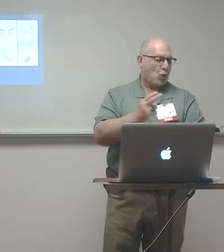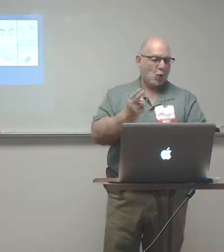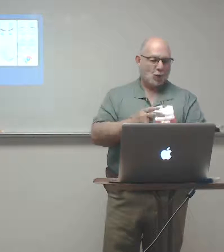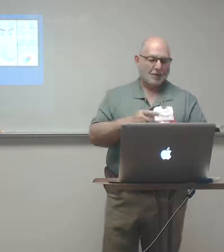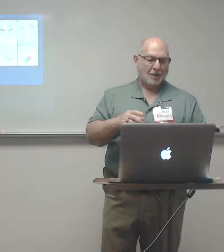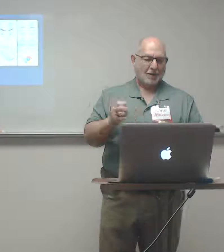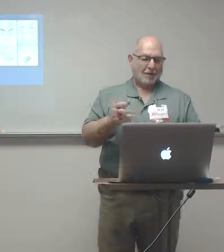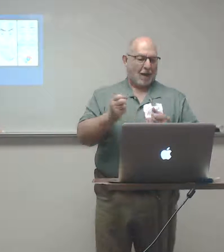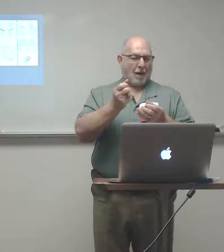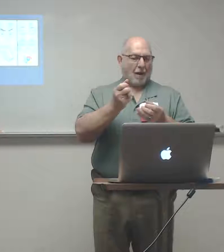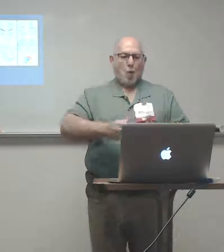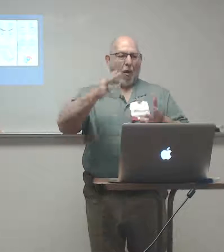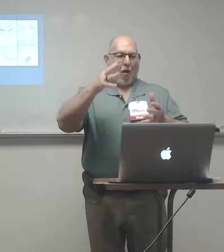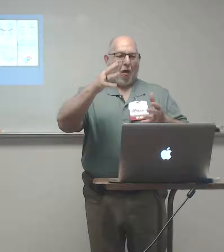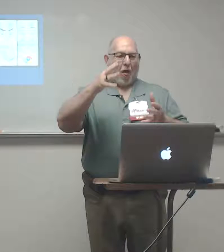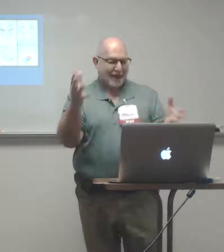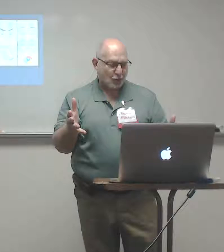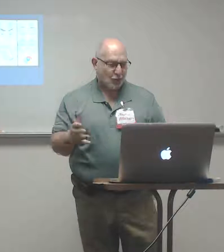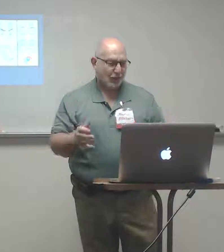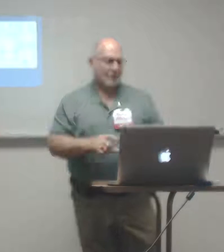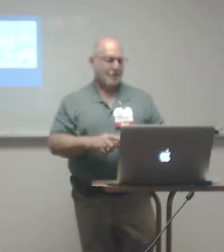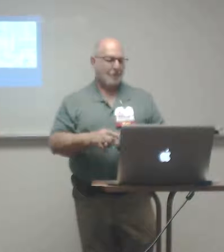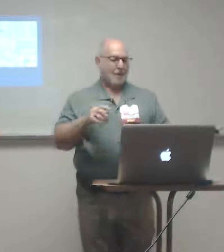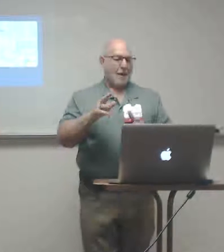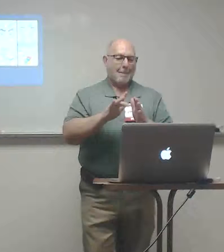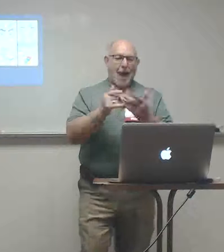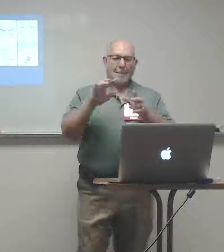use, cross information, Bible